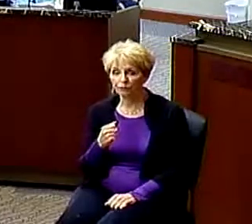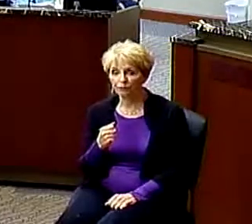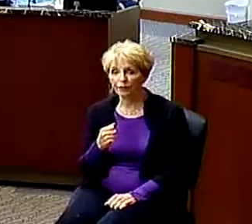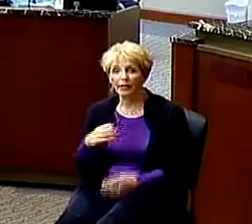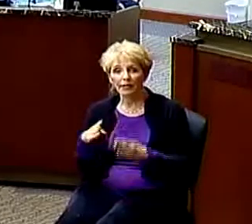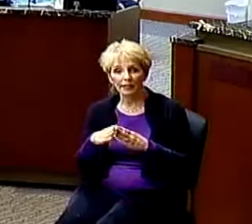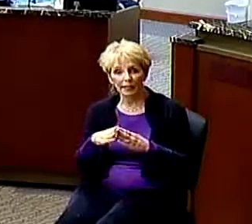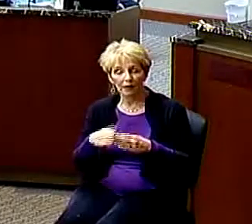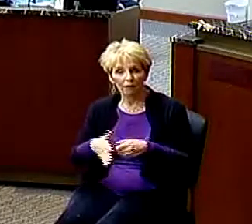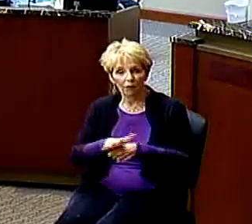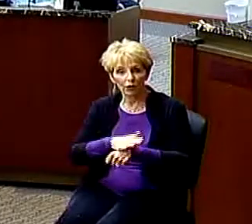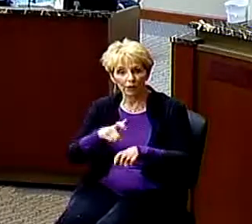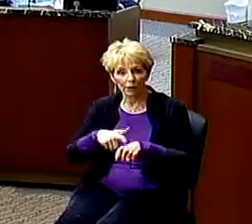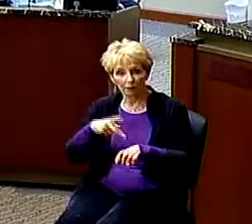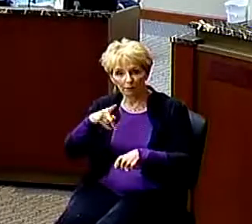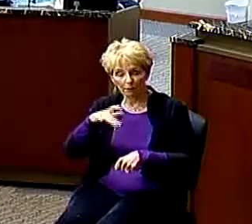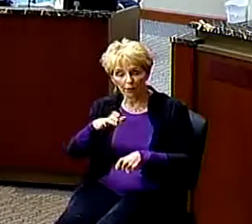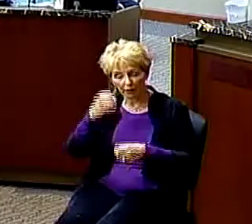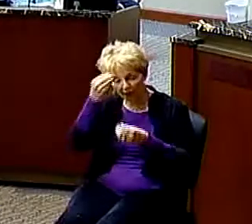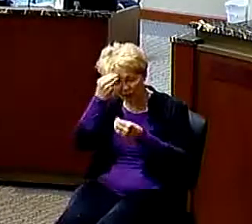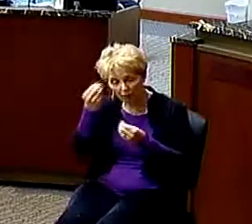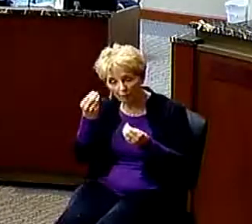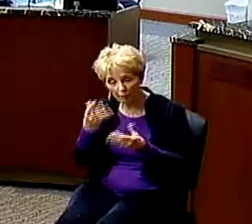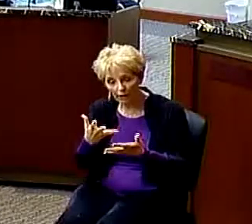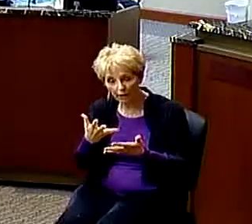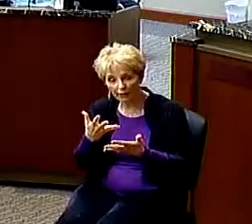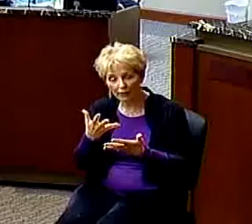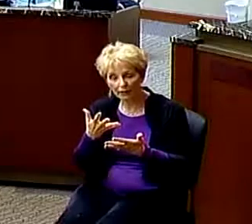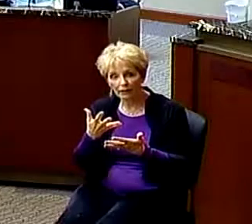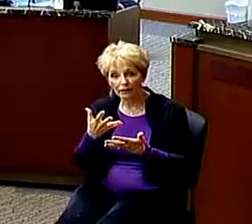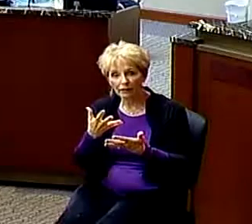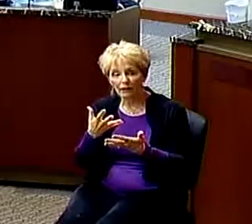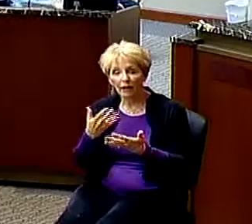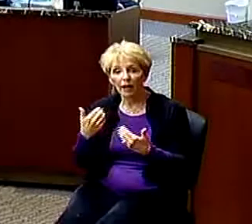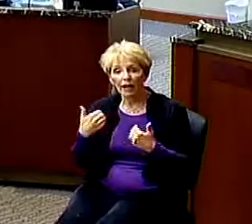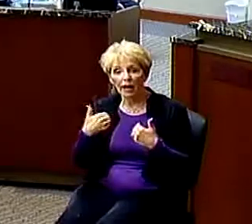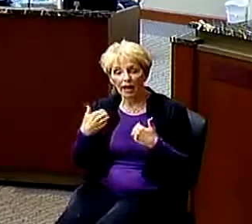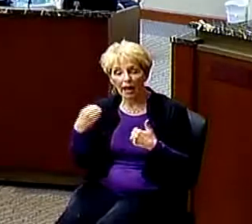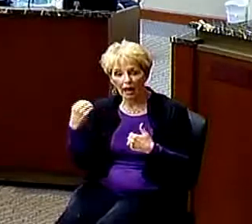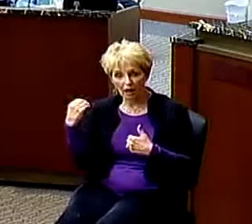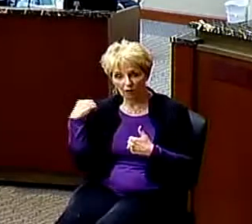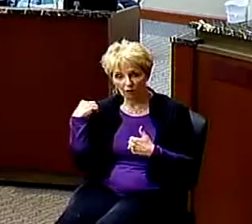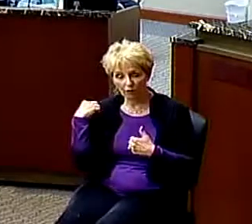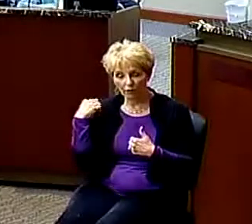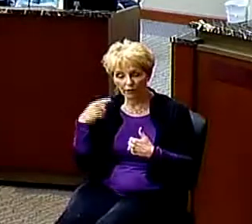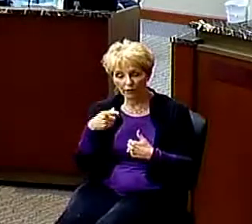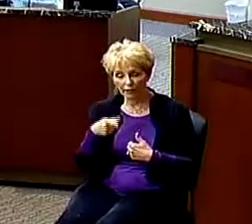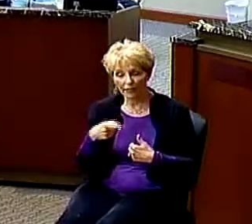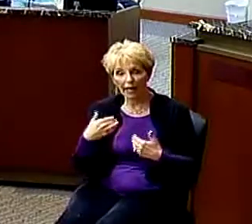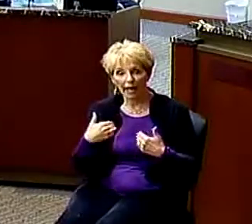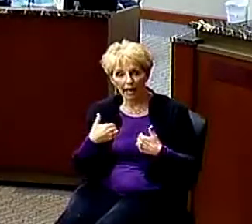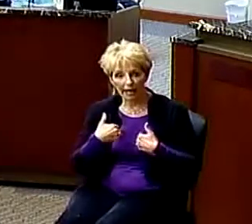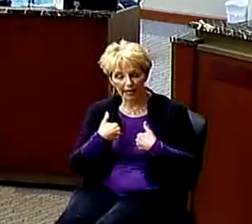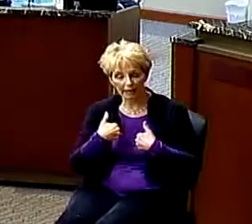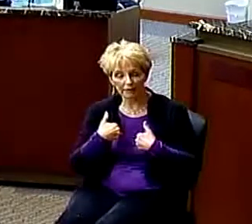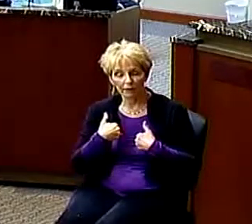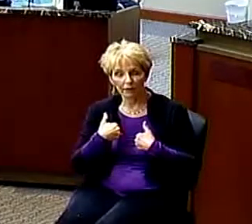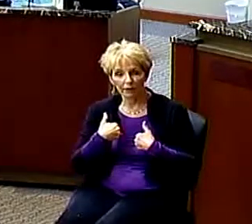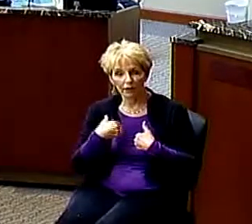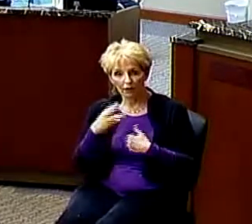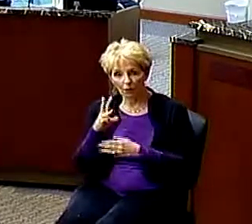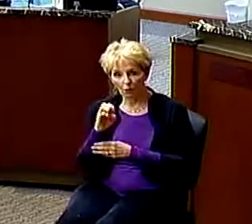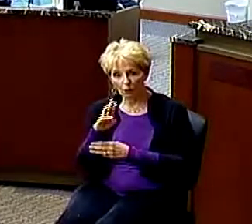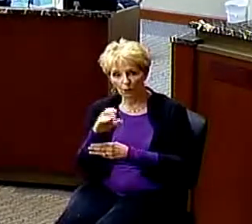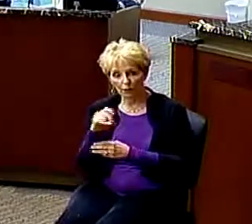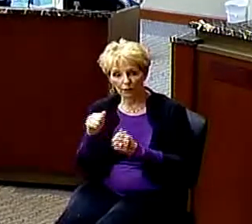The city's full-time public information officer has at his disposal a